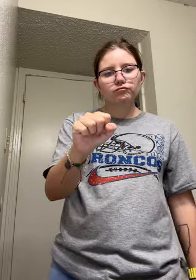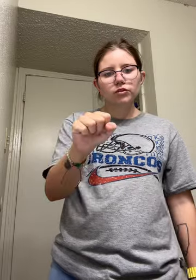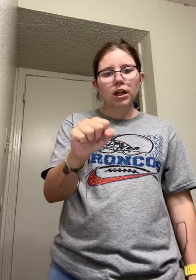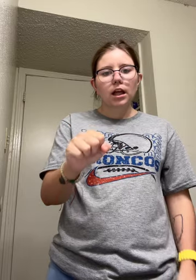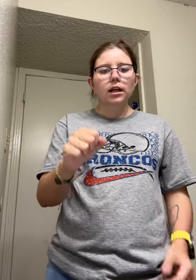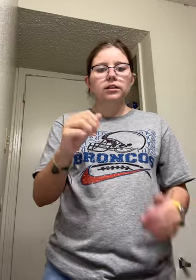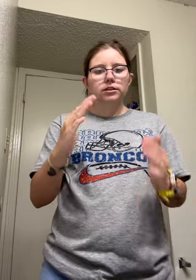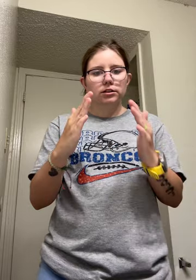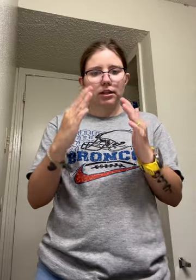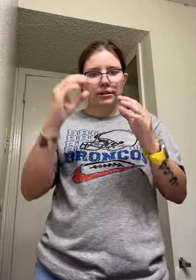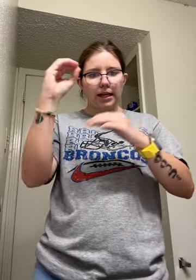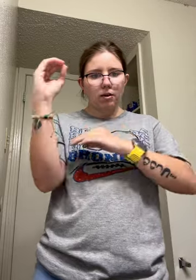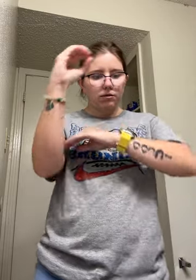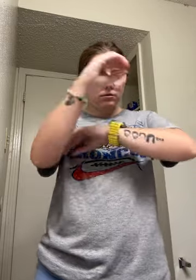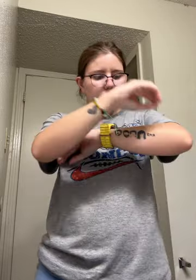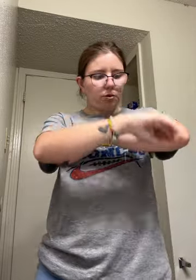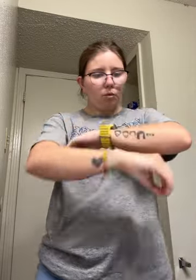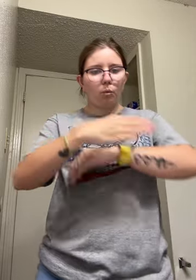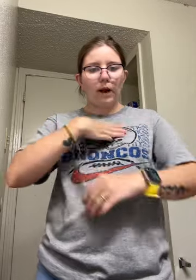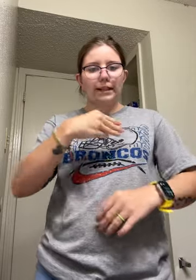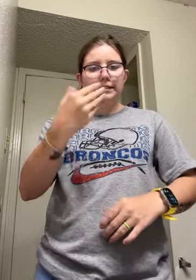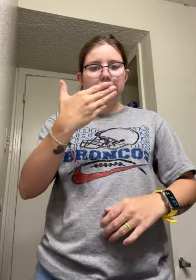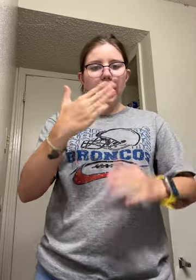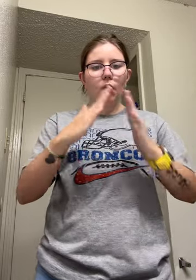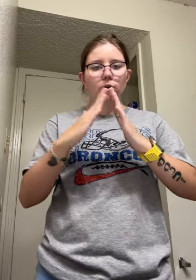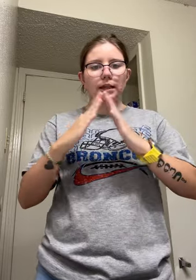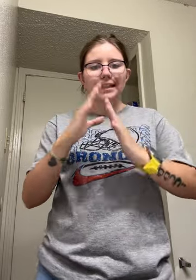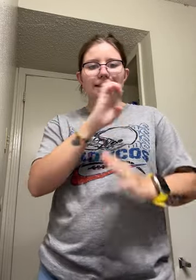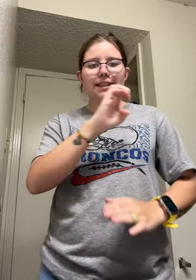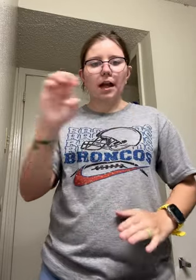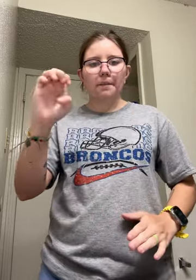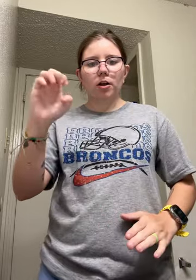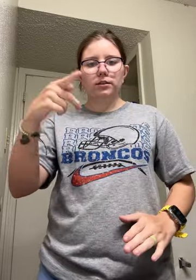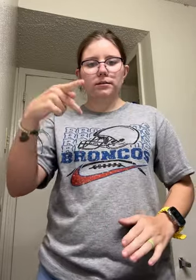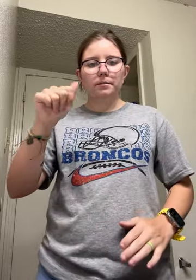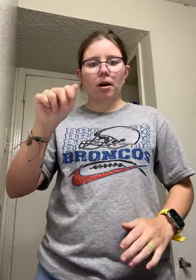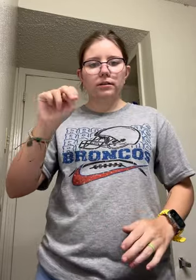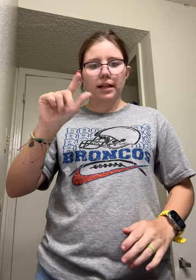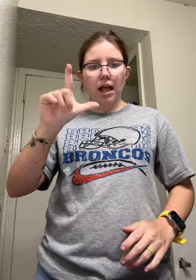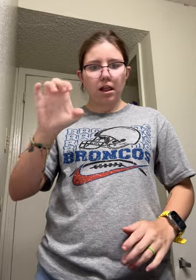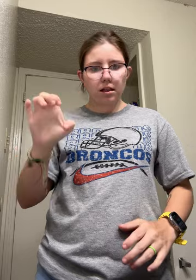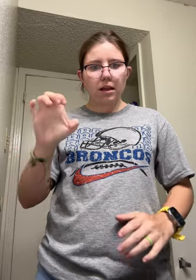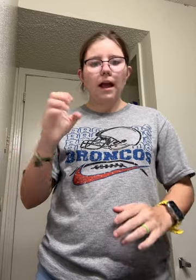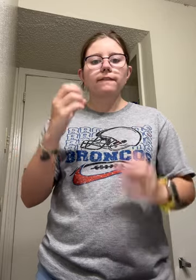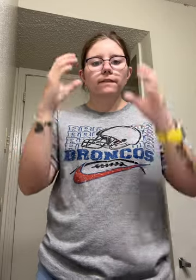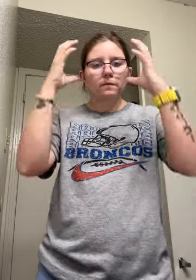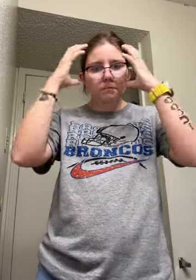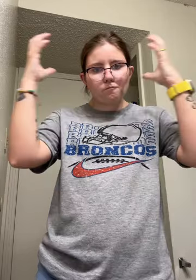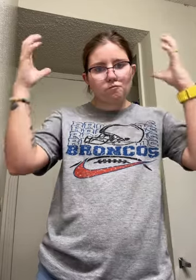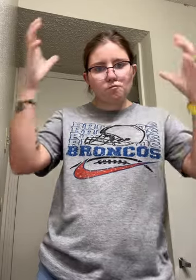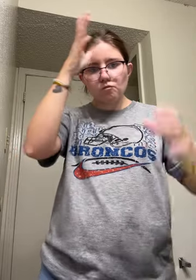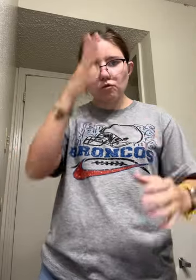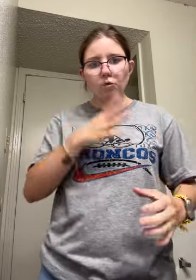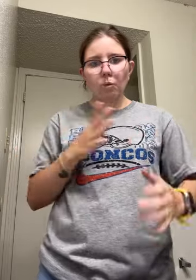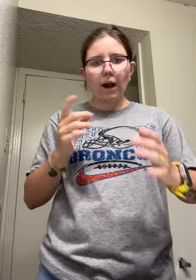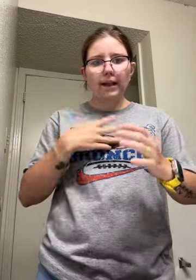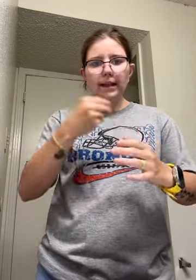Well, it was just sundown in a small white town. They call it Eastside Palmdale. Well, when the Afro man walked through the white land,